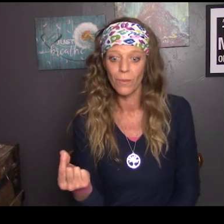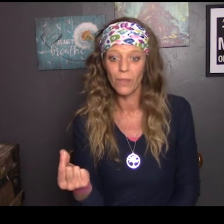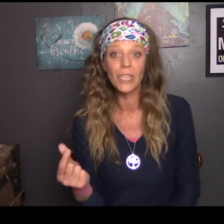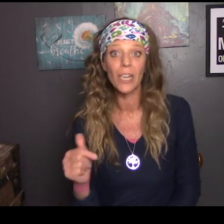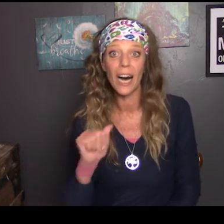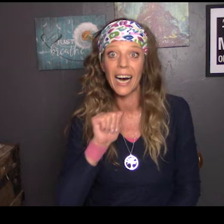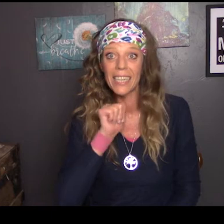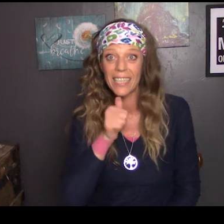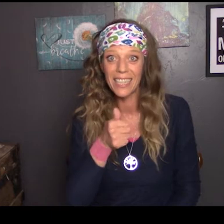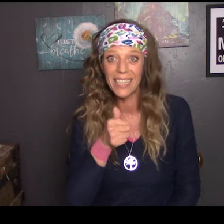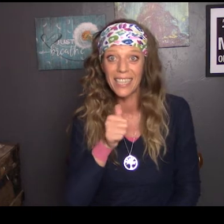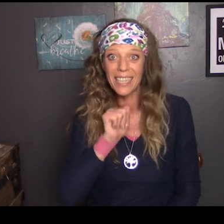Not.